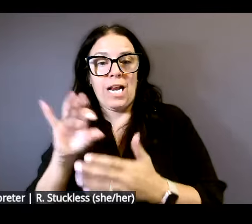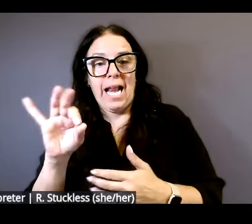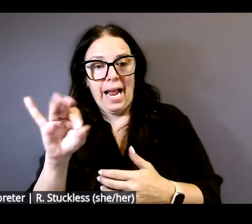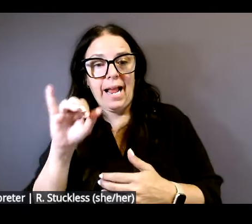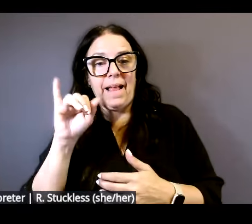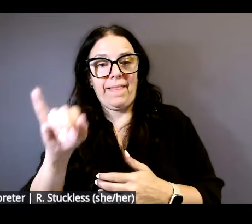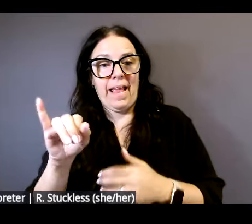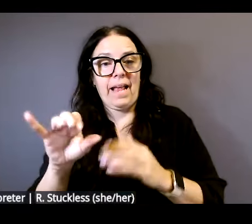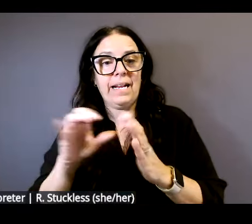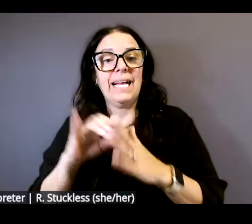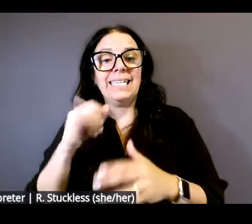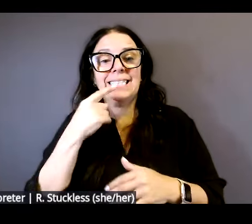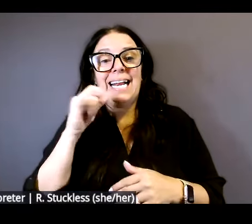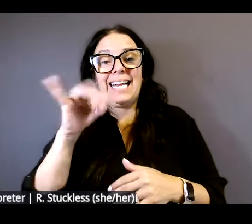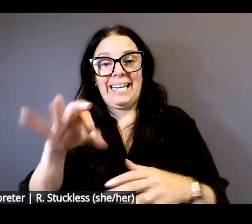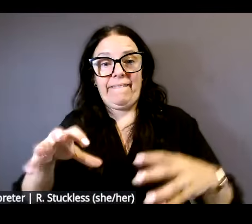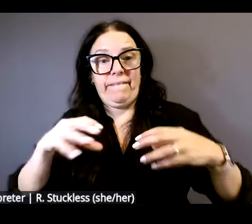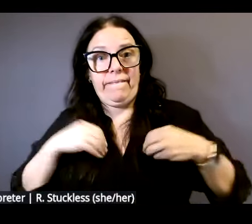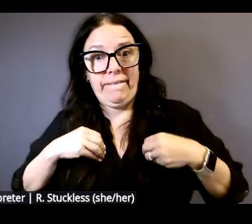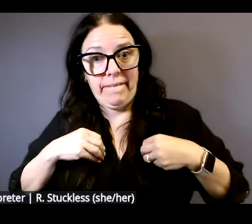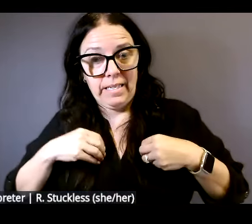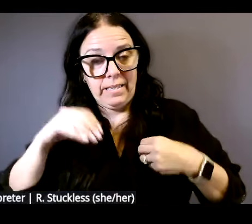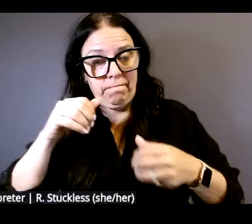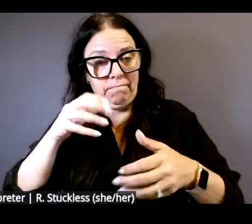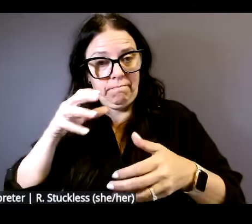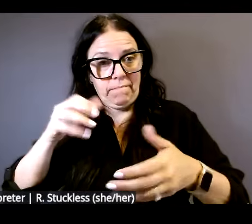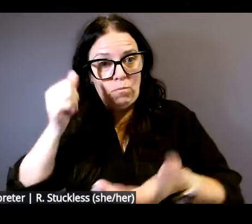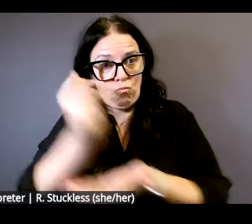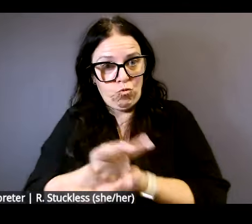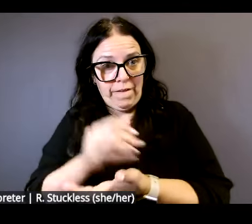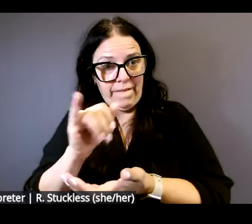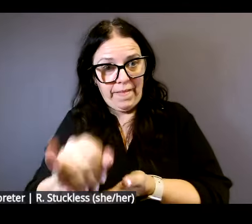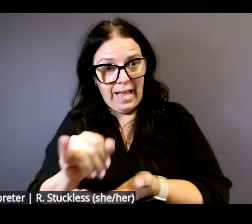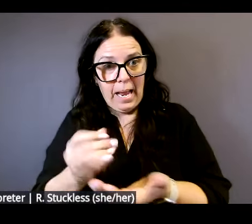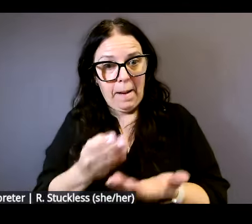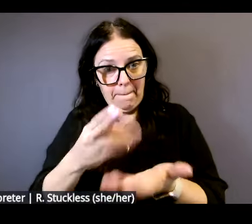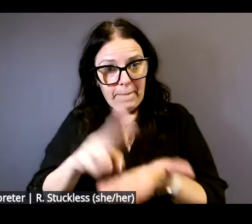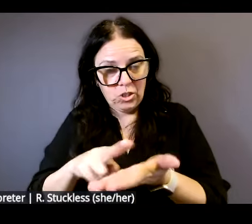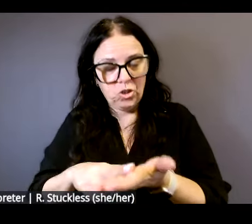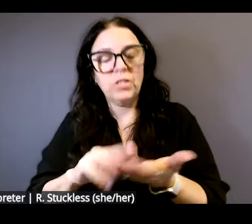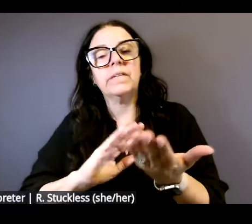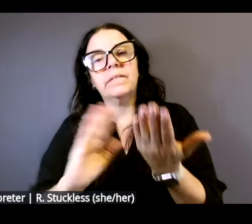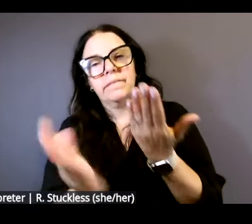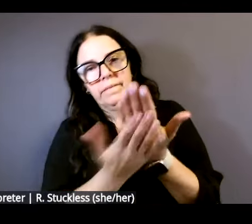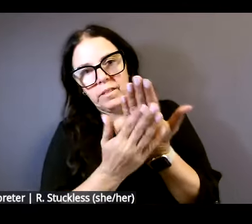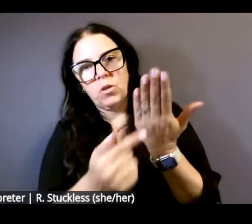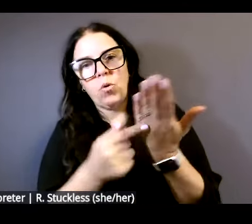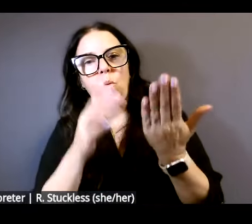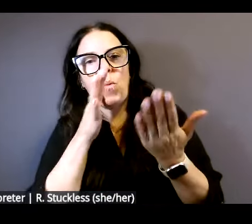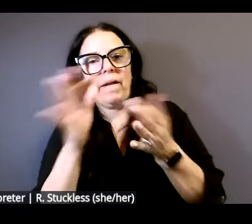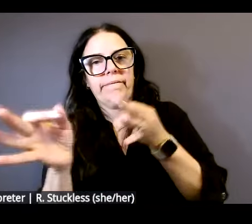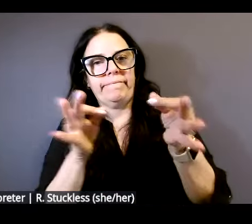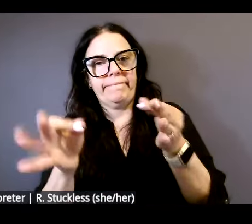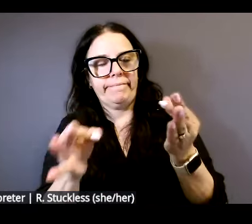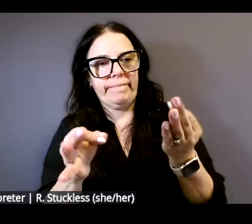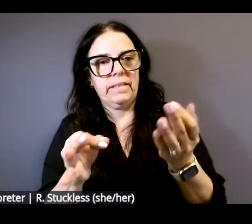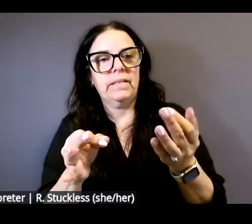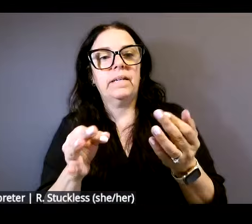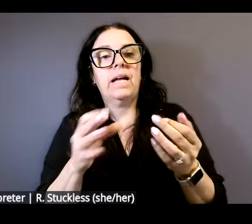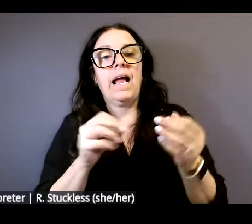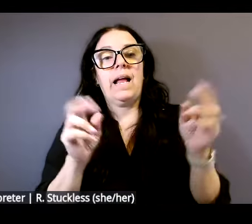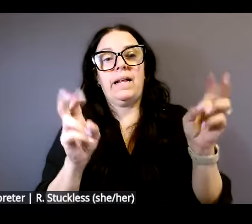the proposal is adopted. See the reverse side of this petition, end quote, with, quote,